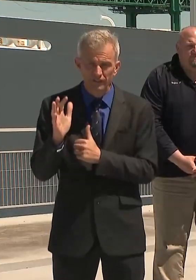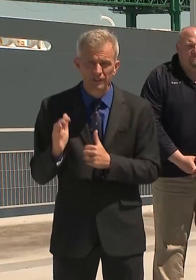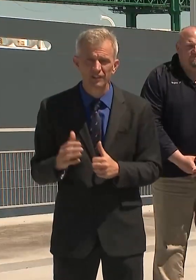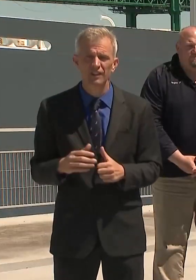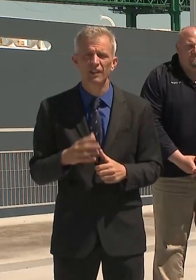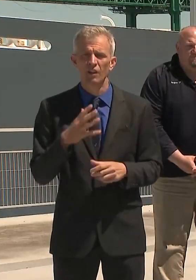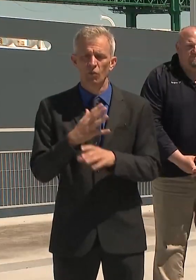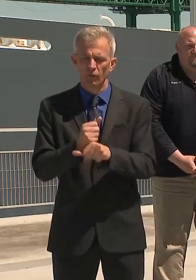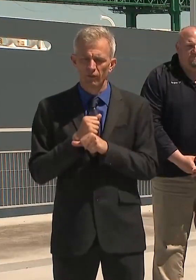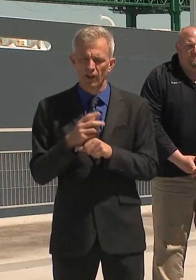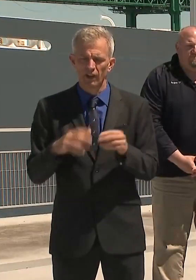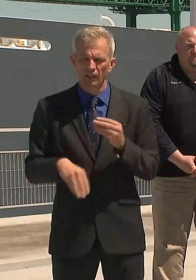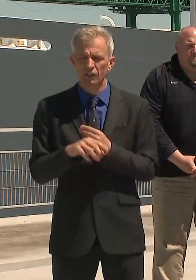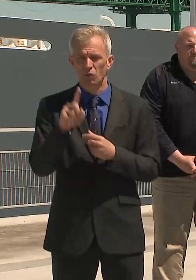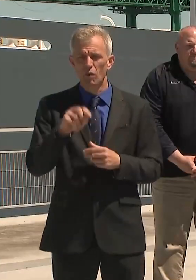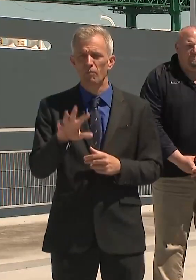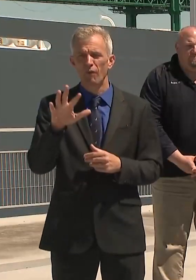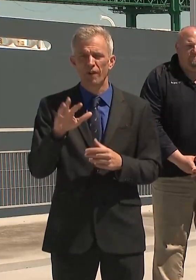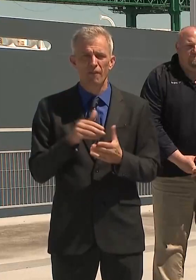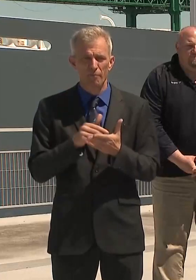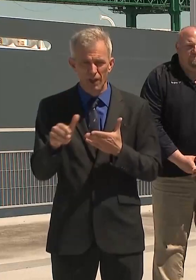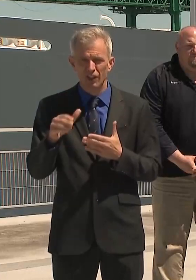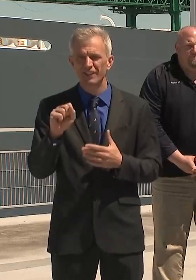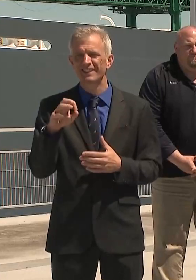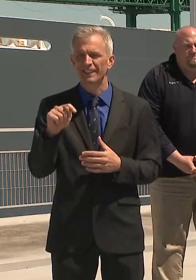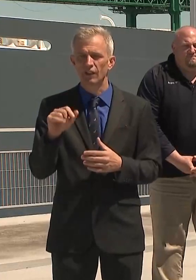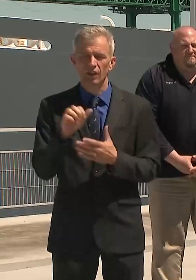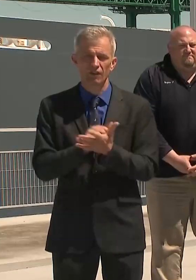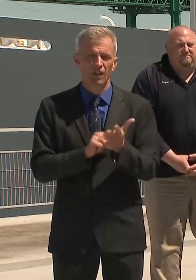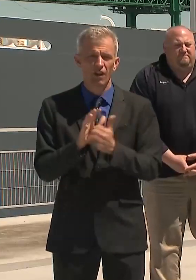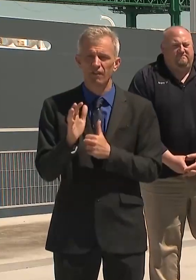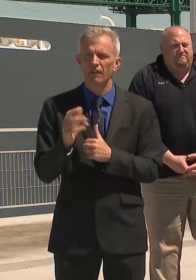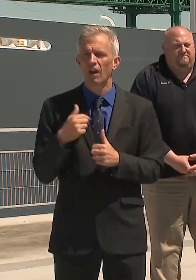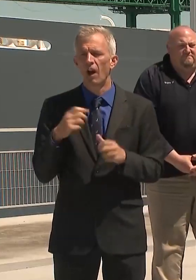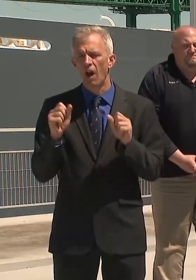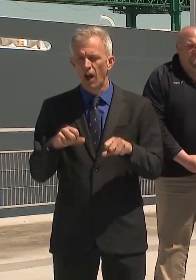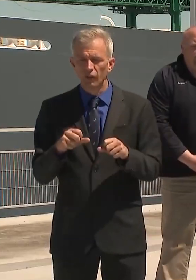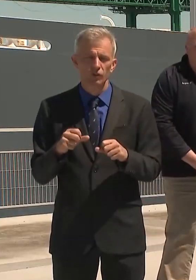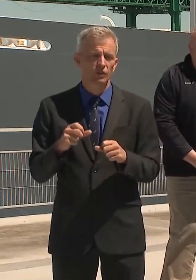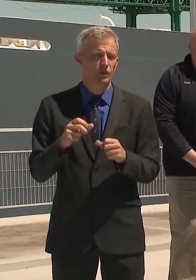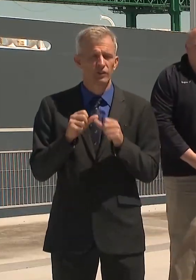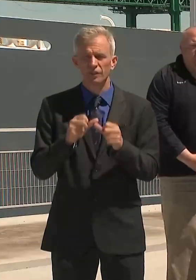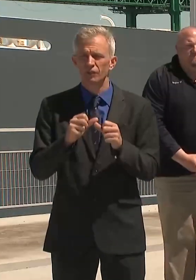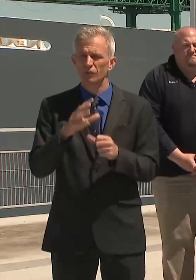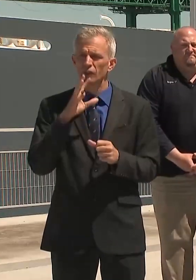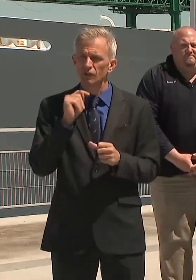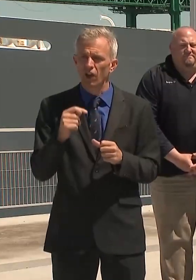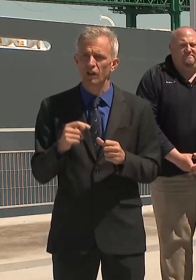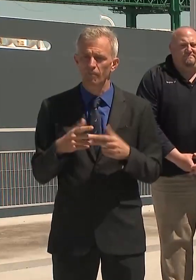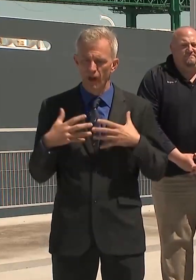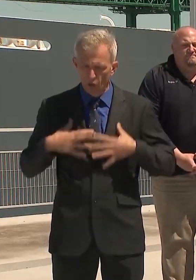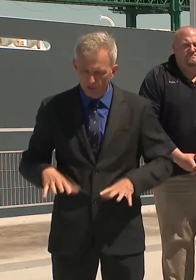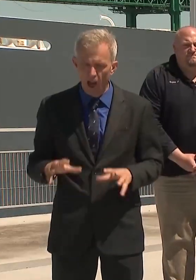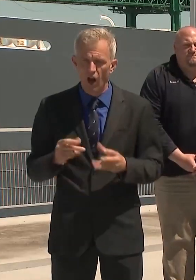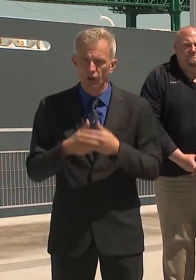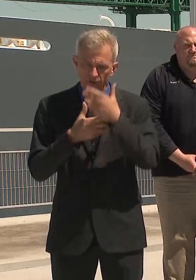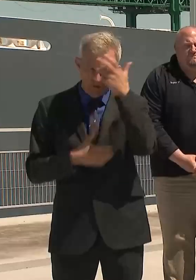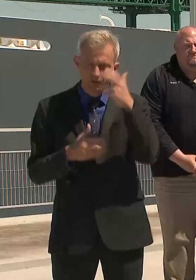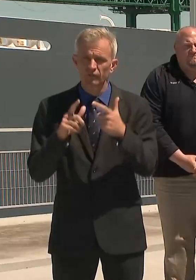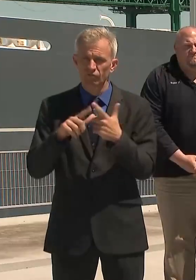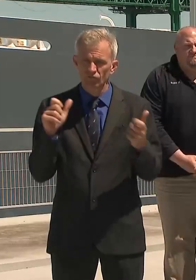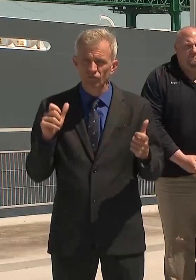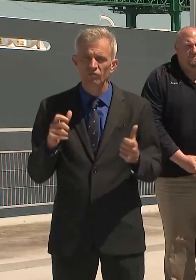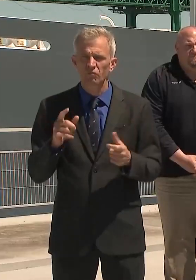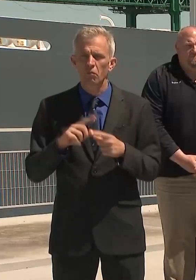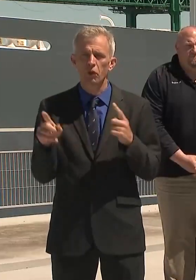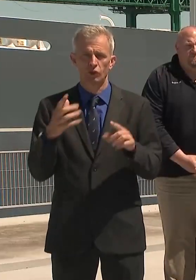additional 1.5 million sets of gloves. I could continue through coveralls and gowns, but you get the picture. This state is asserting